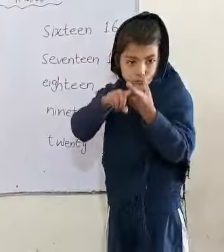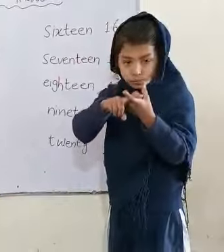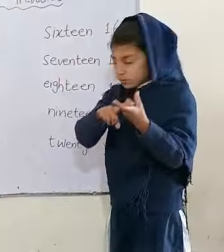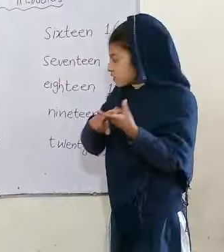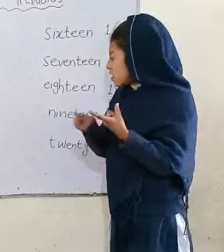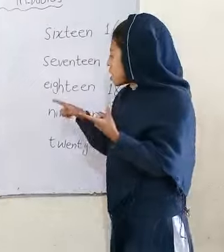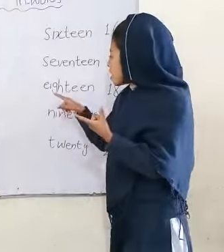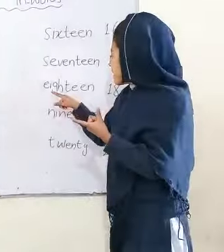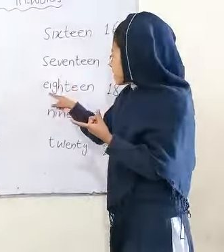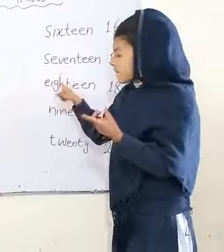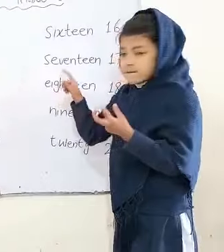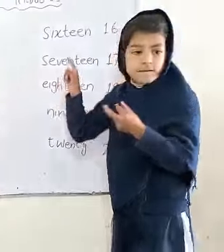E I